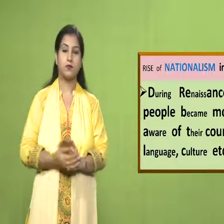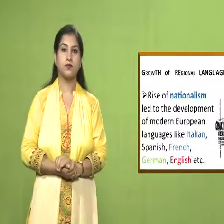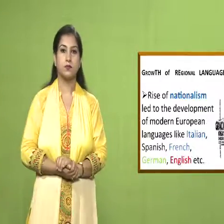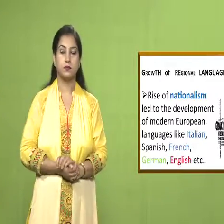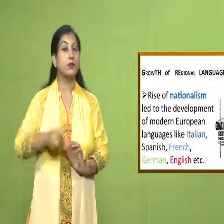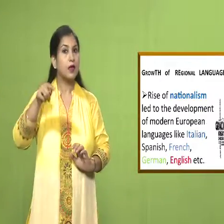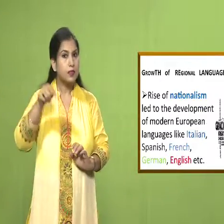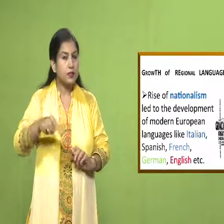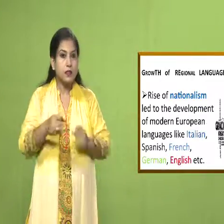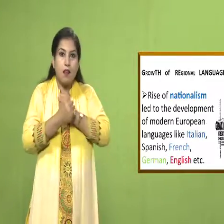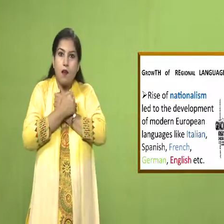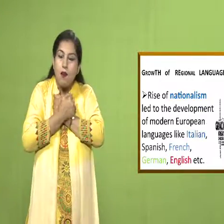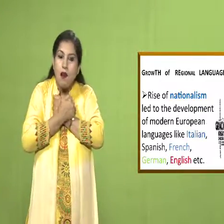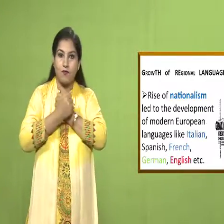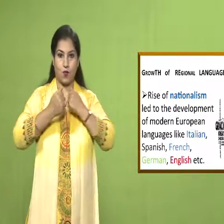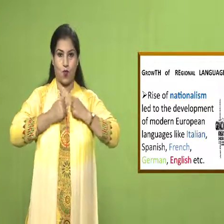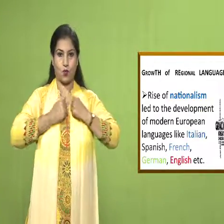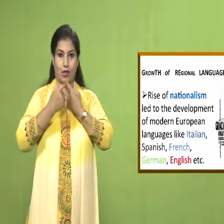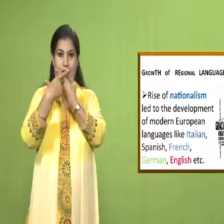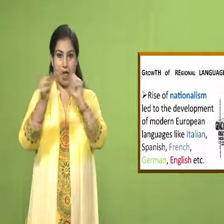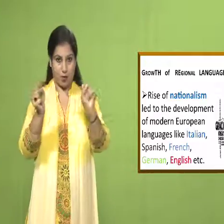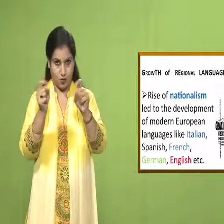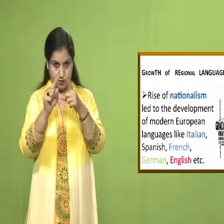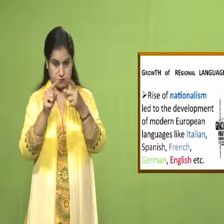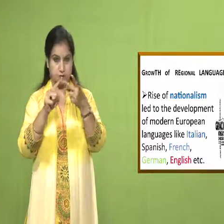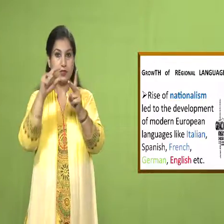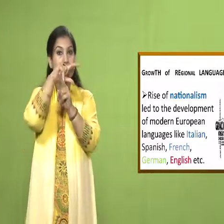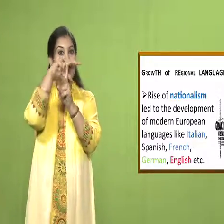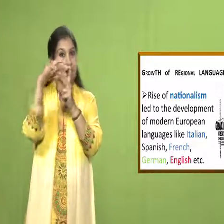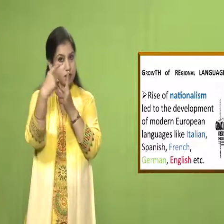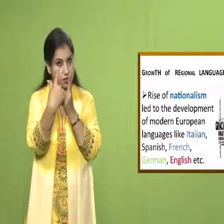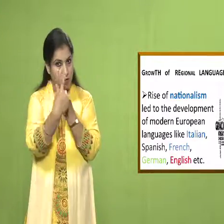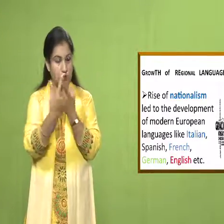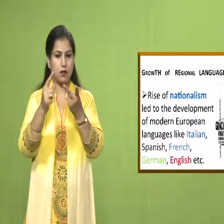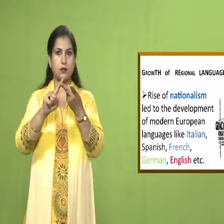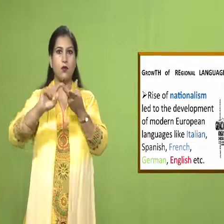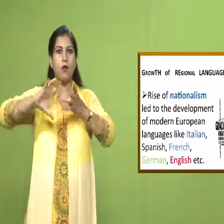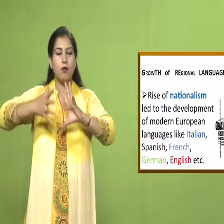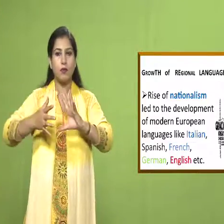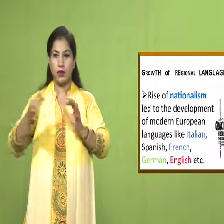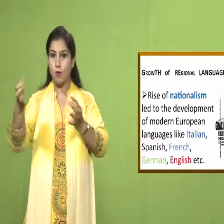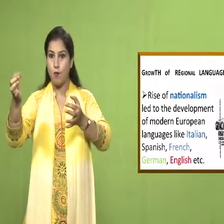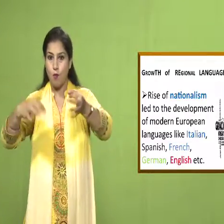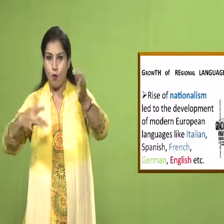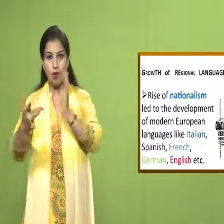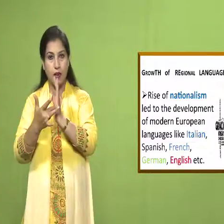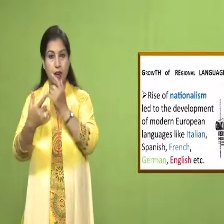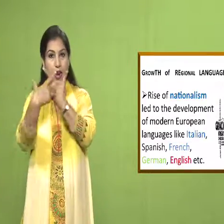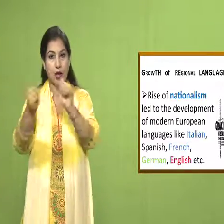In fact, this love for their language and culture led to the development of modern European languages